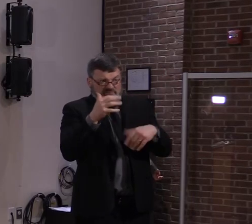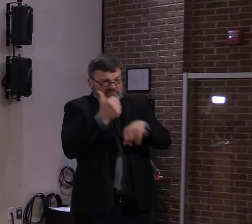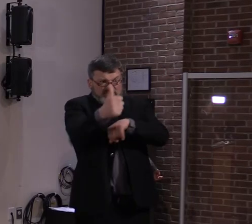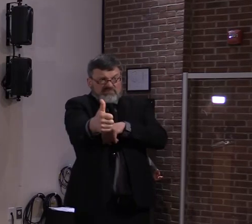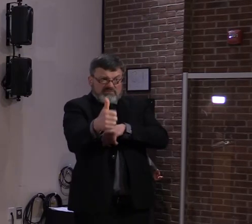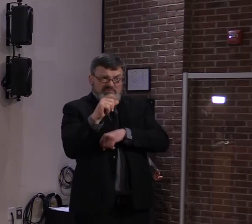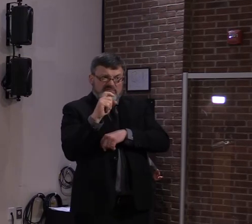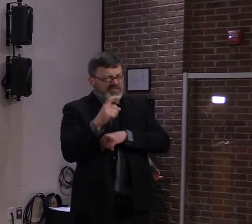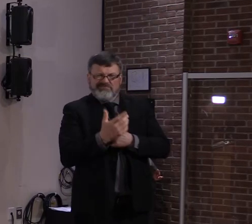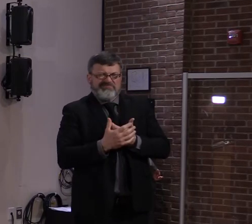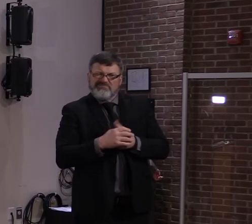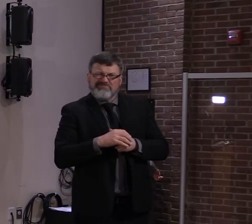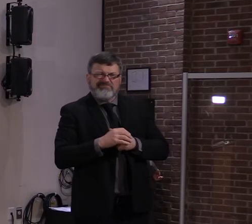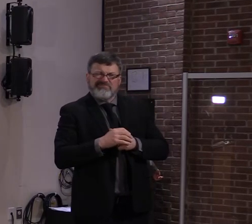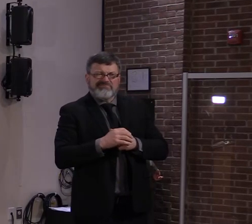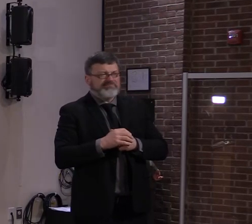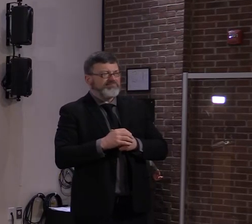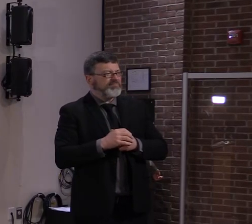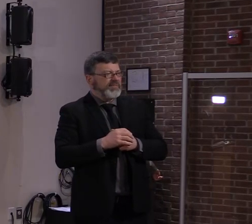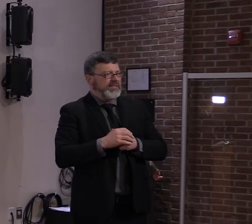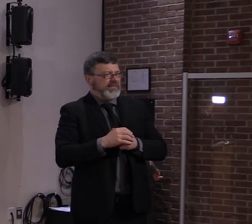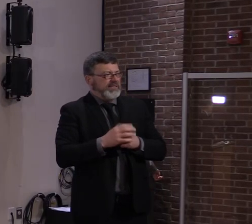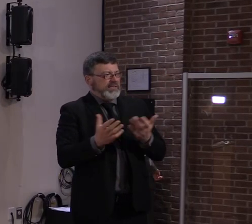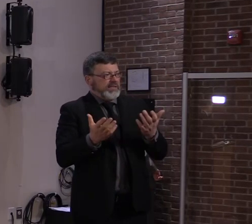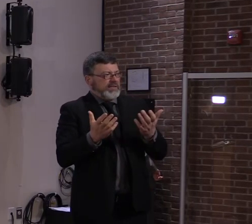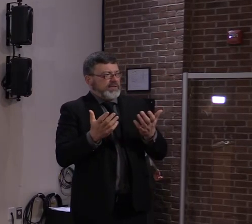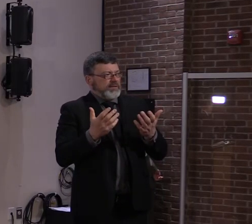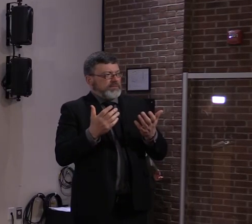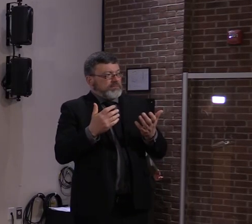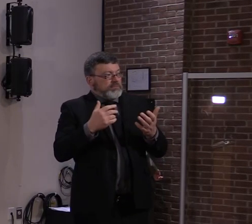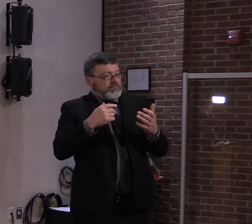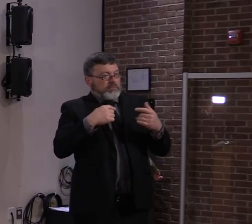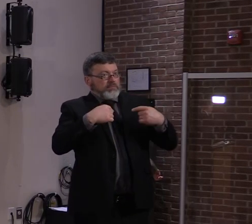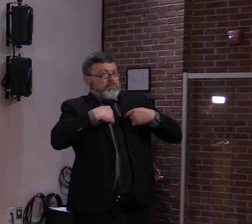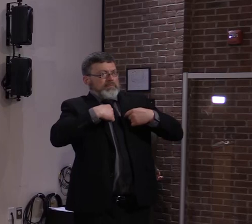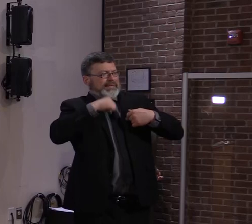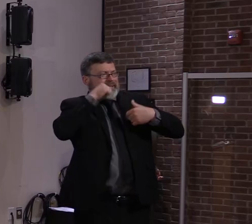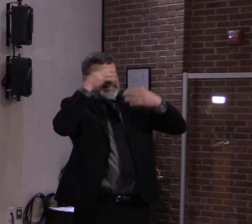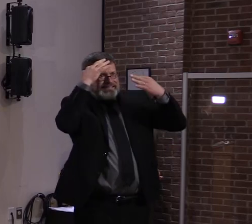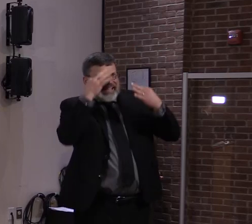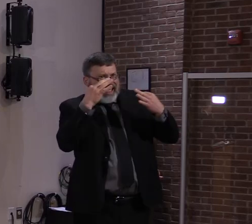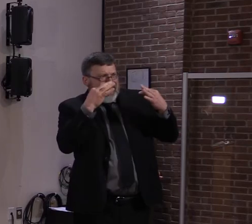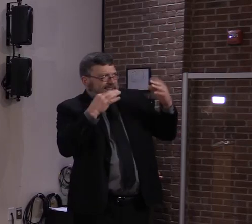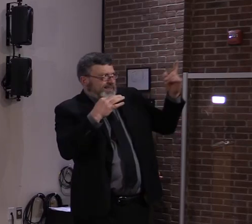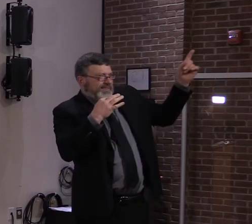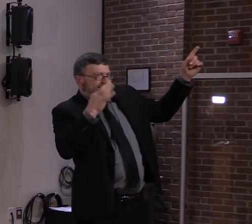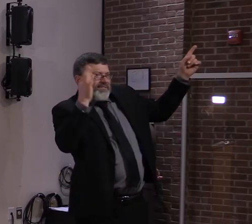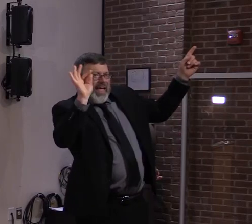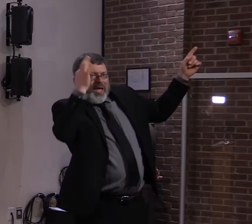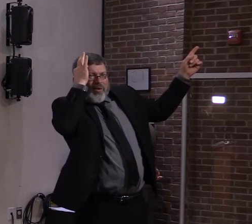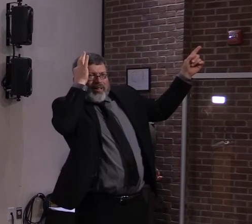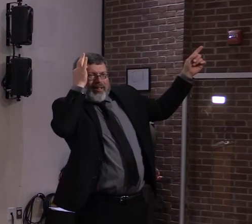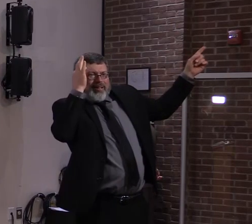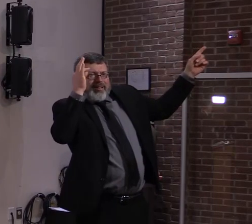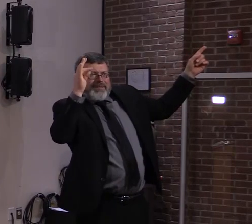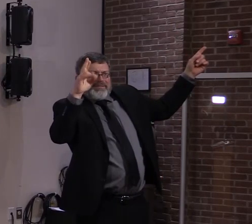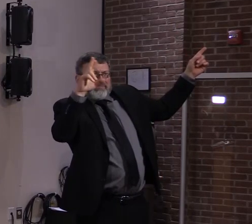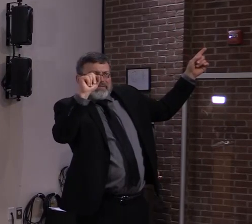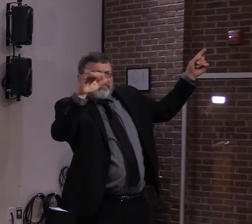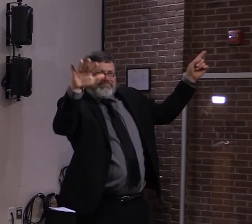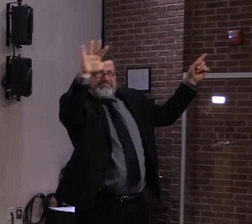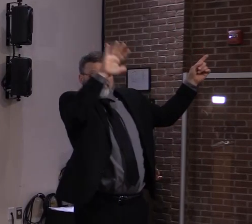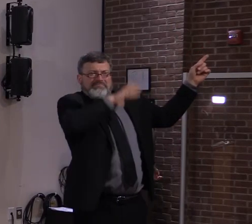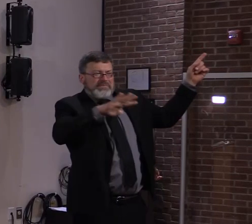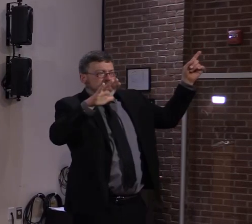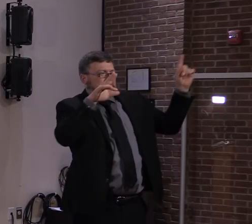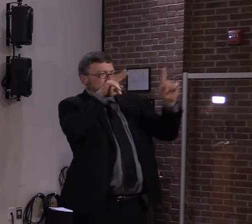federal side as well as the legislature weighing in, but we just think it's the right thing to do because of the